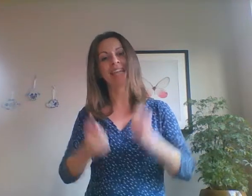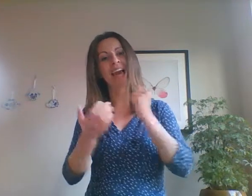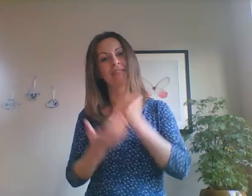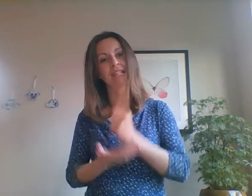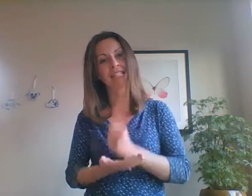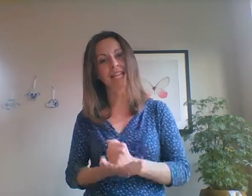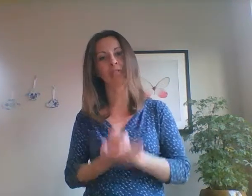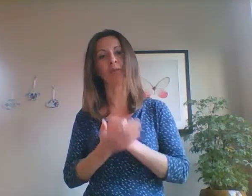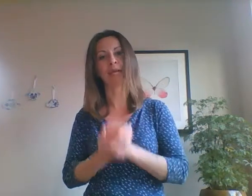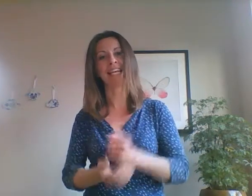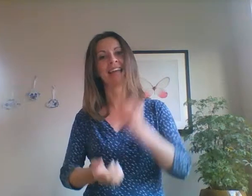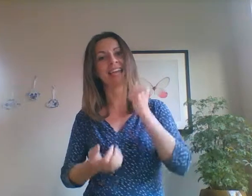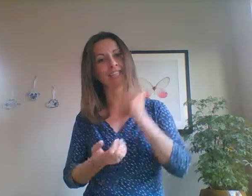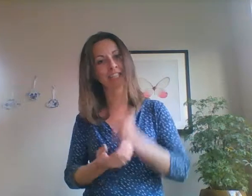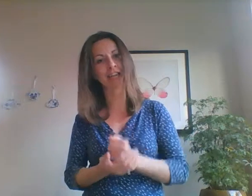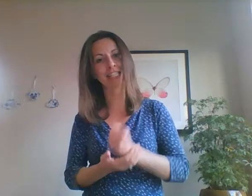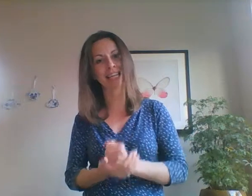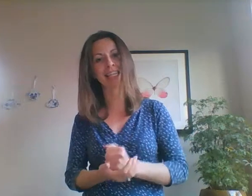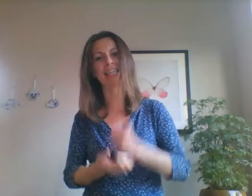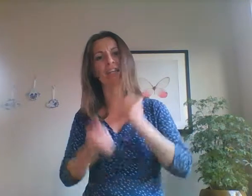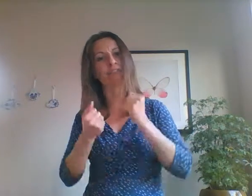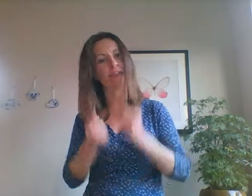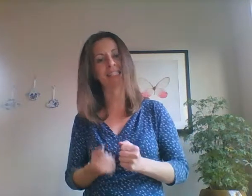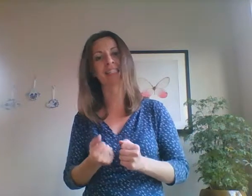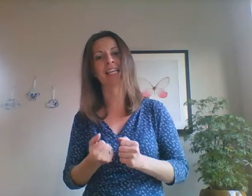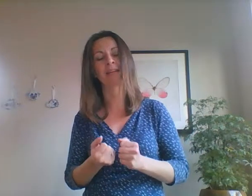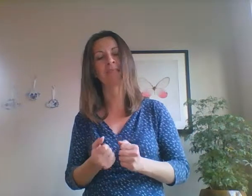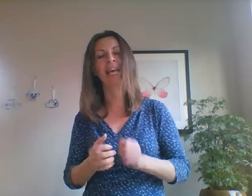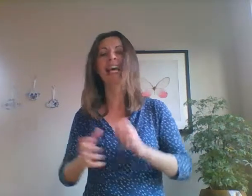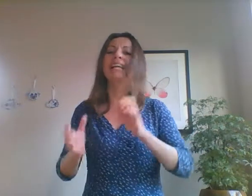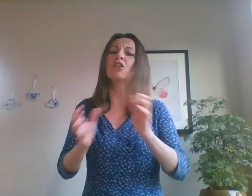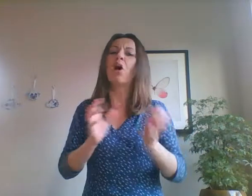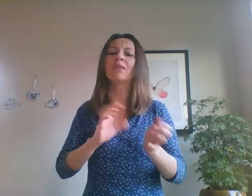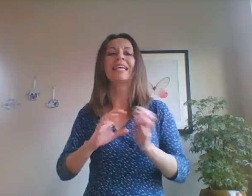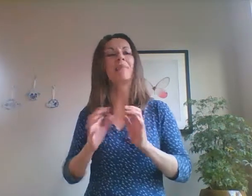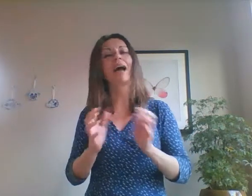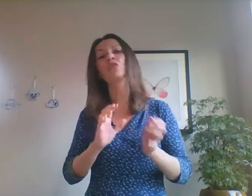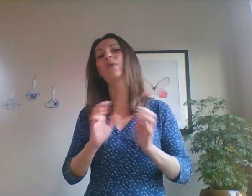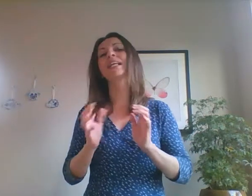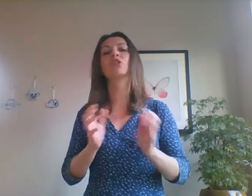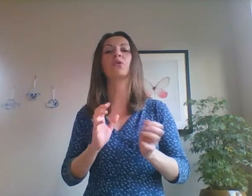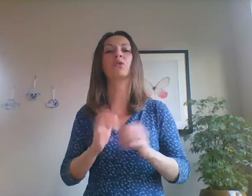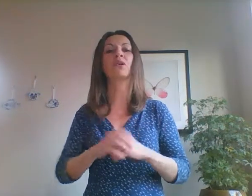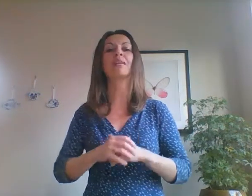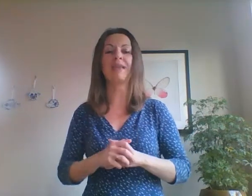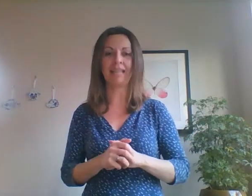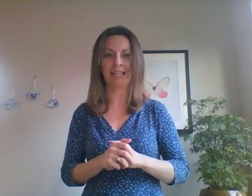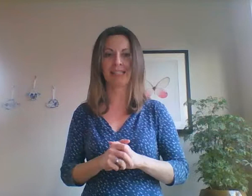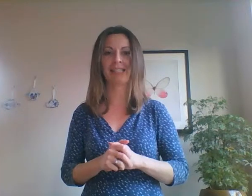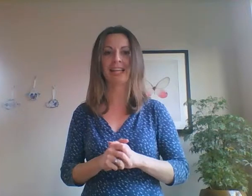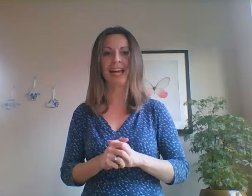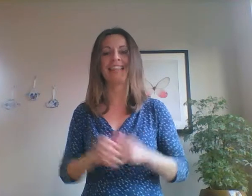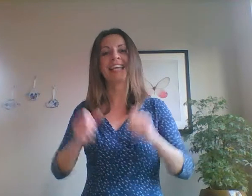have the textbook ready and they start studying, they're focusing, it's only about 20 to 30 minutes that they can